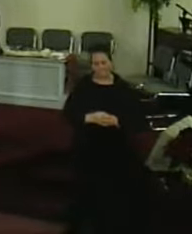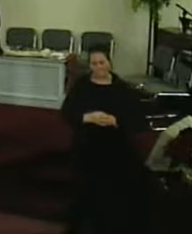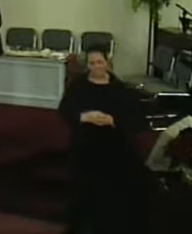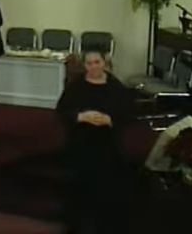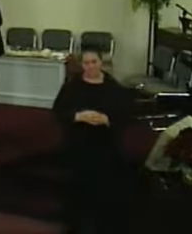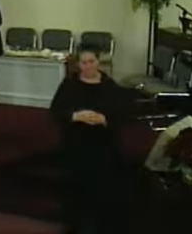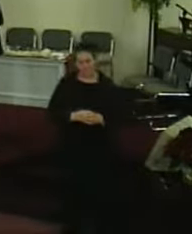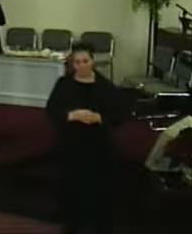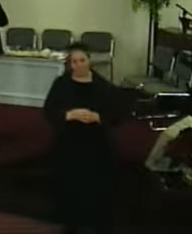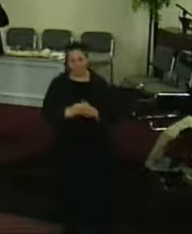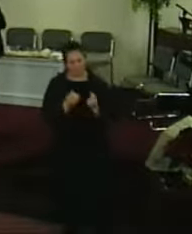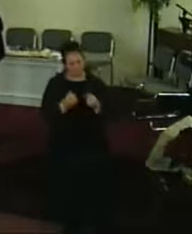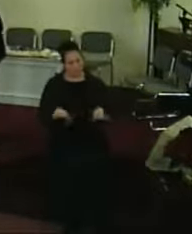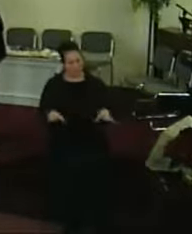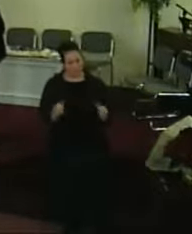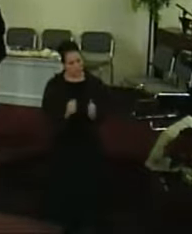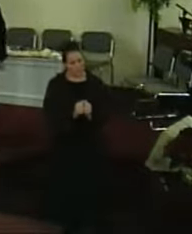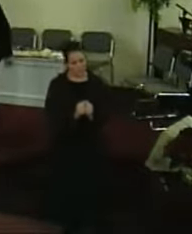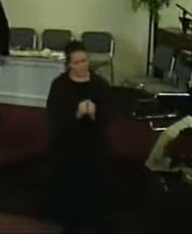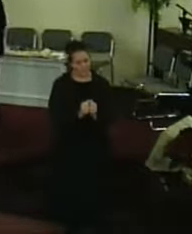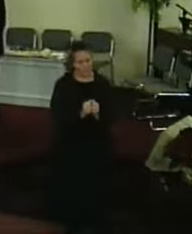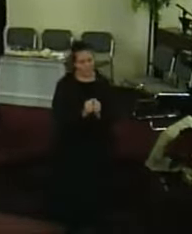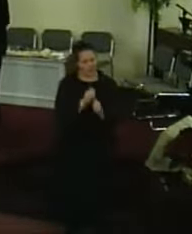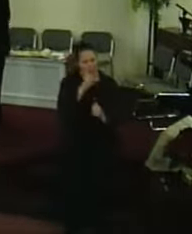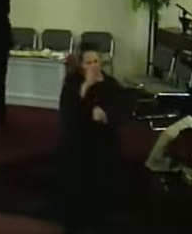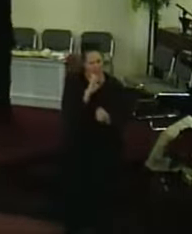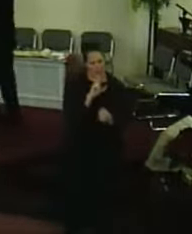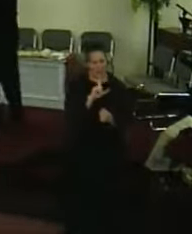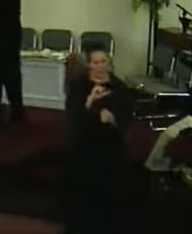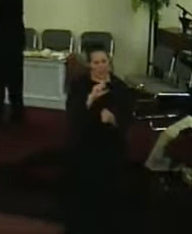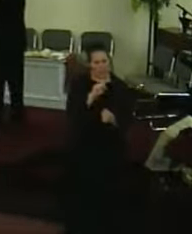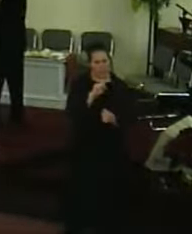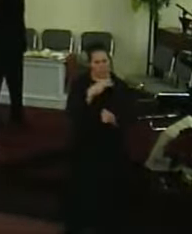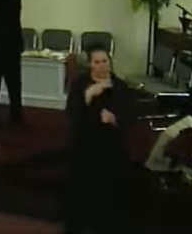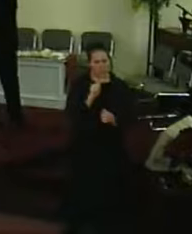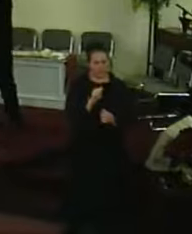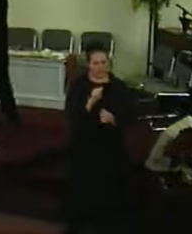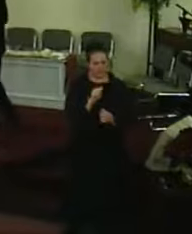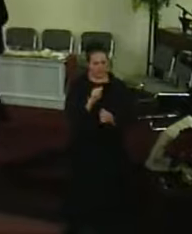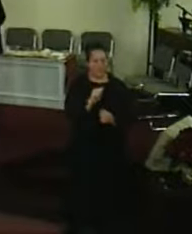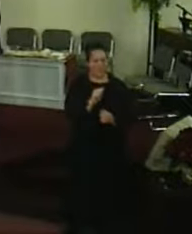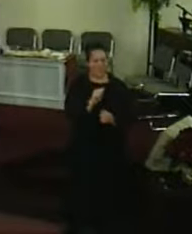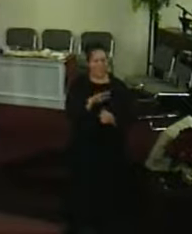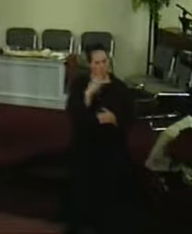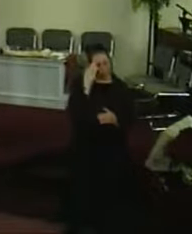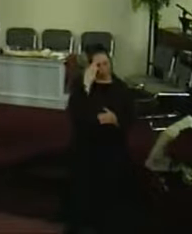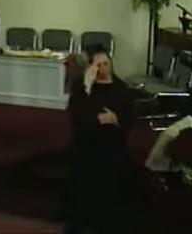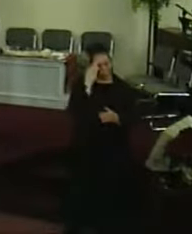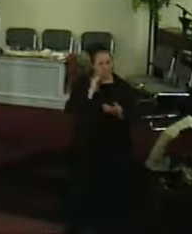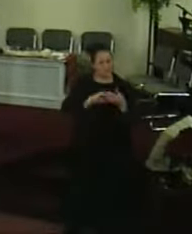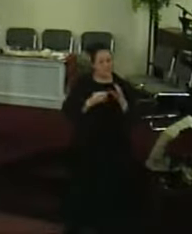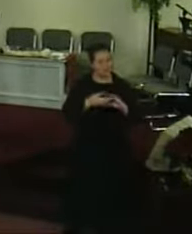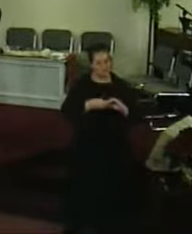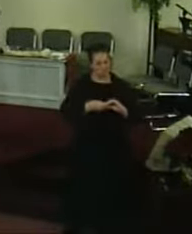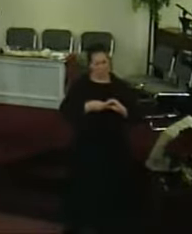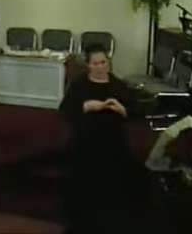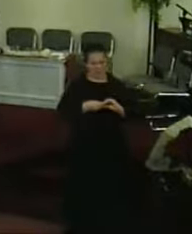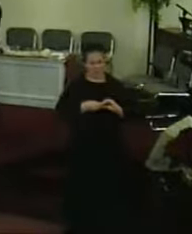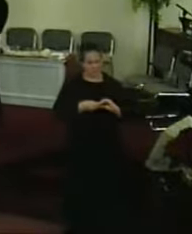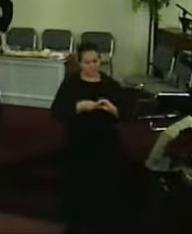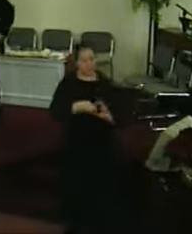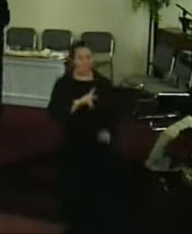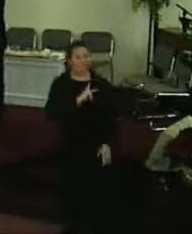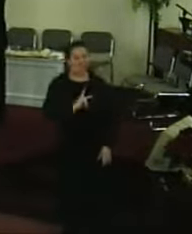I'm going to close with this. Elisha was an interesting man. You know the story how that Syria, the king of